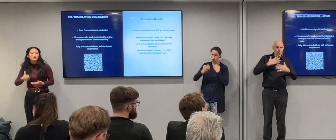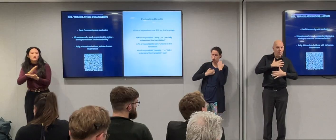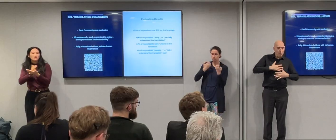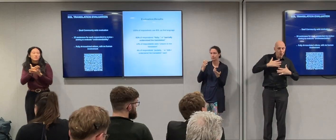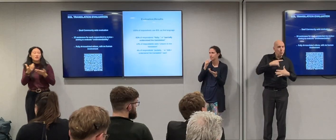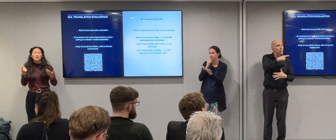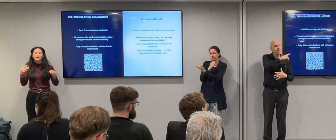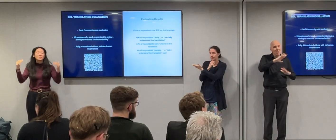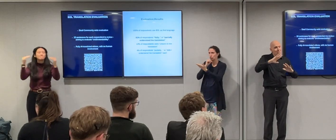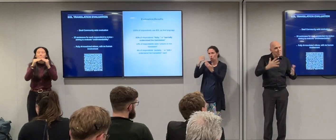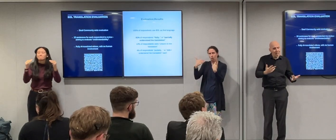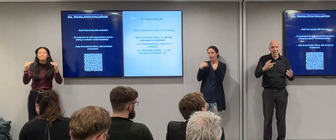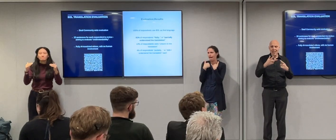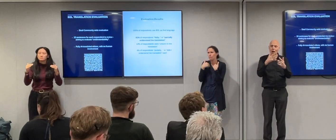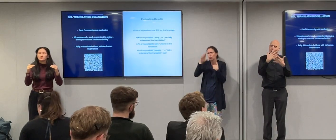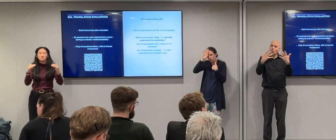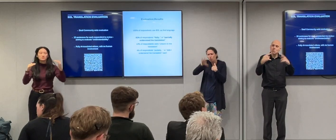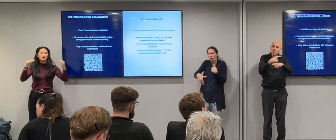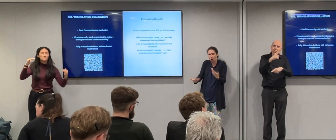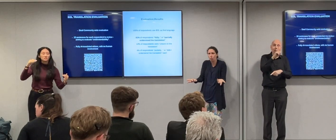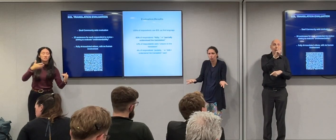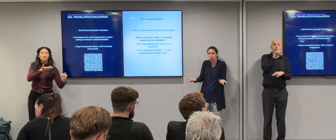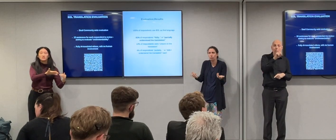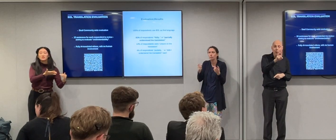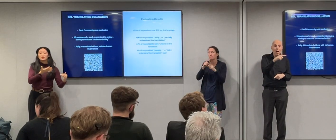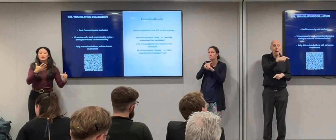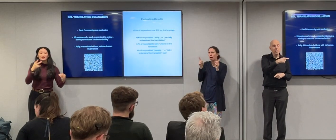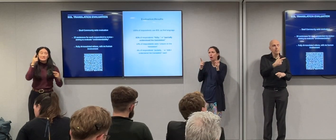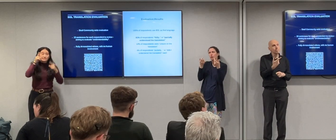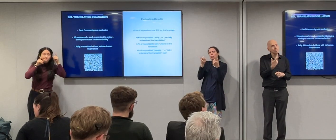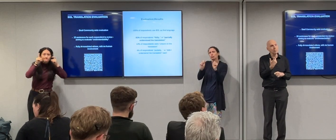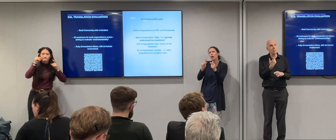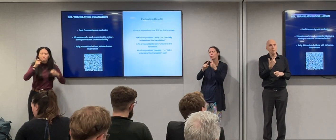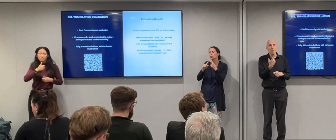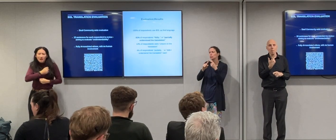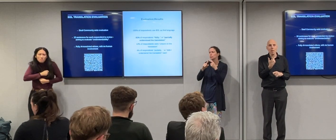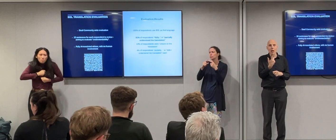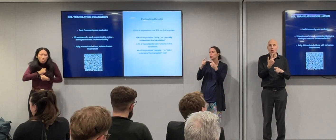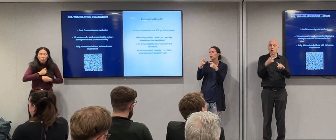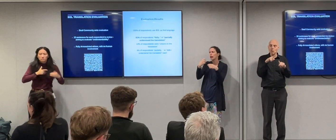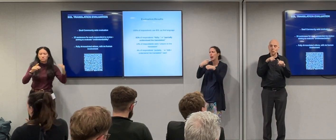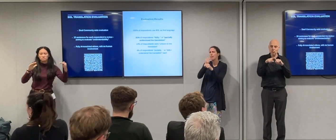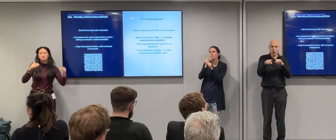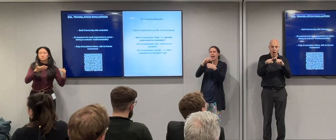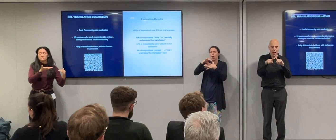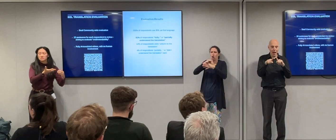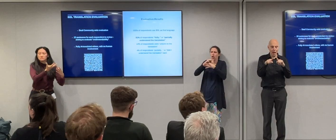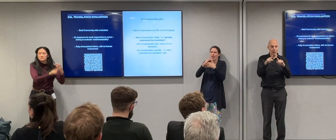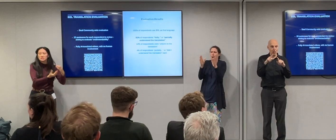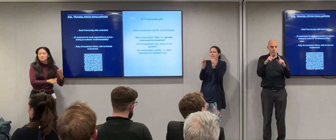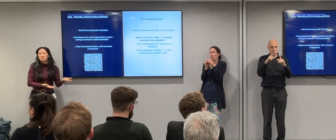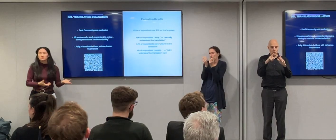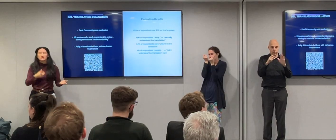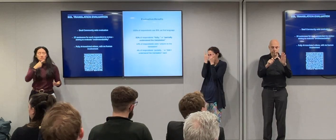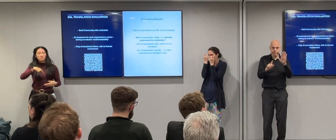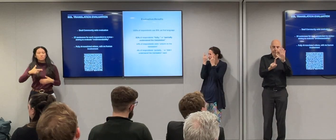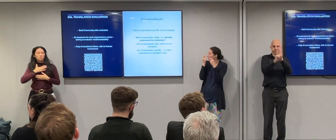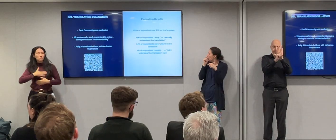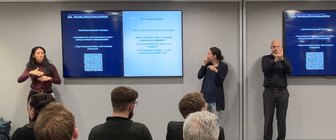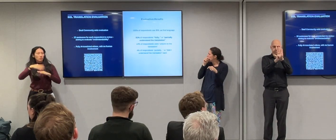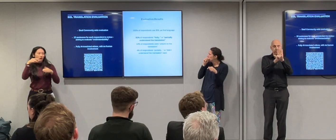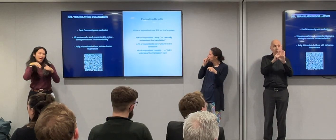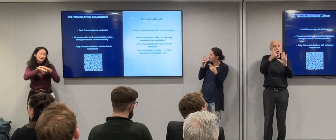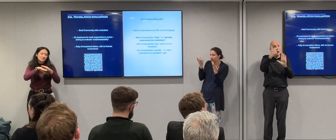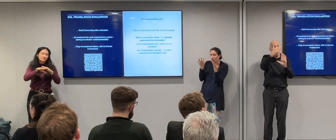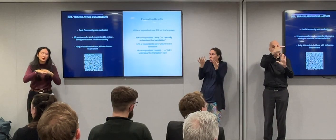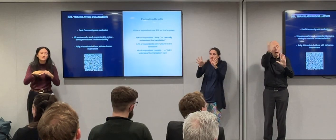have at the moment. There's a lot that's missing, but ultimately we're trying to do this to make a piece of content understandable. And so purely asking, is